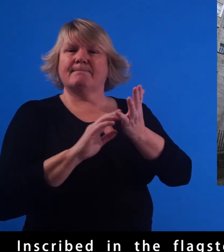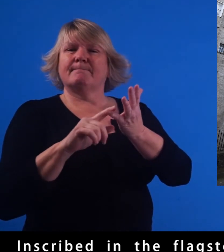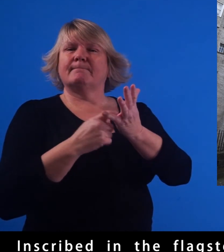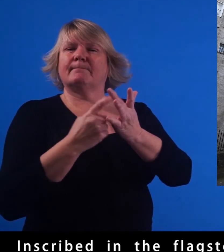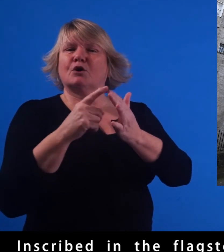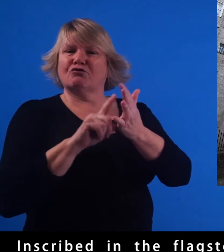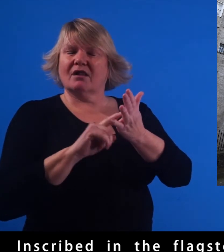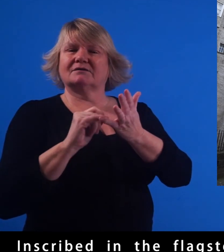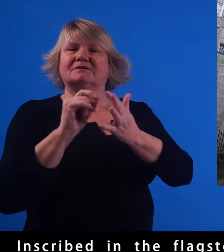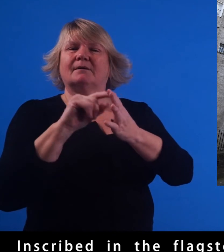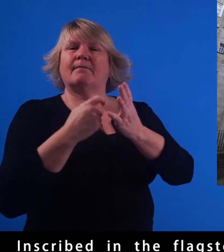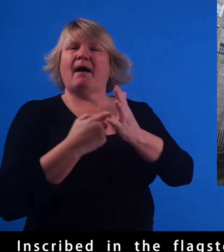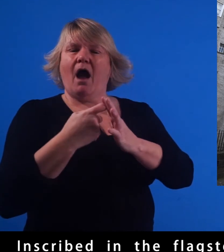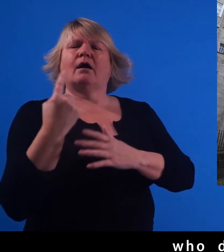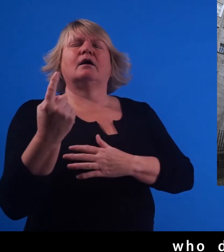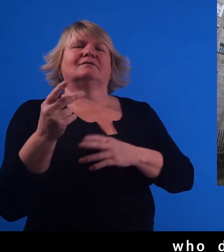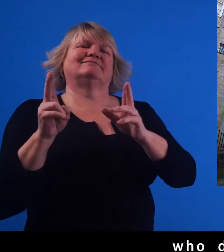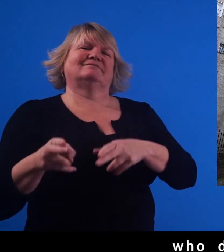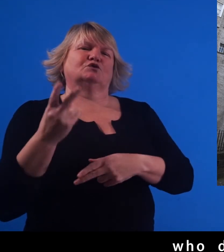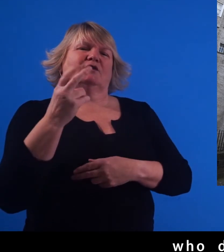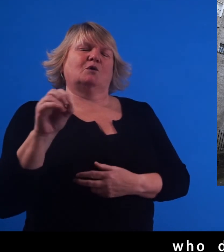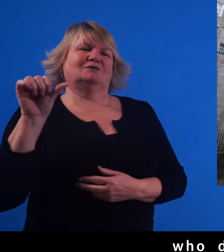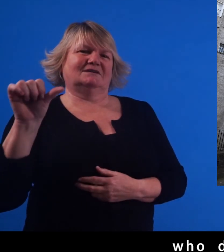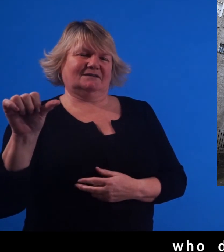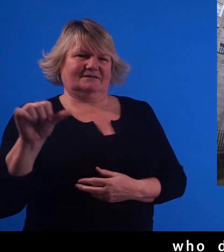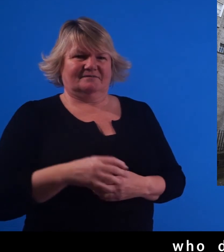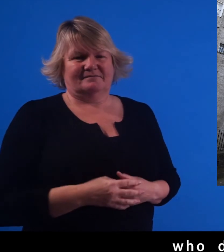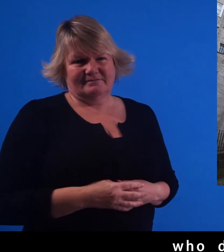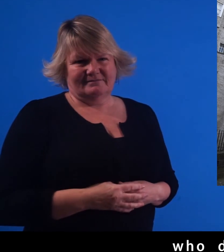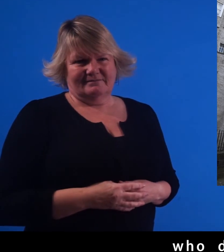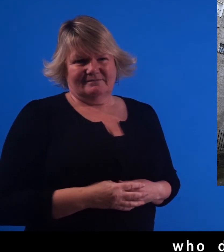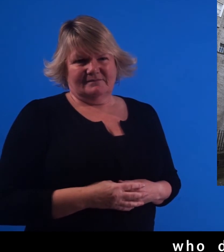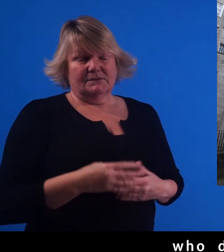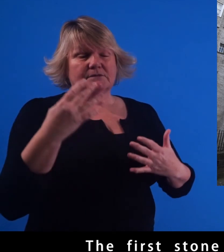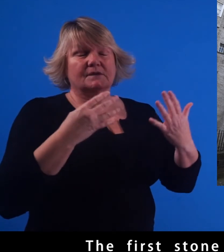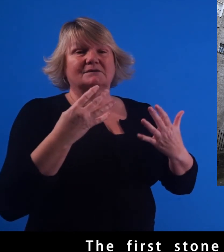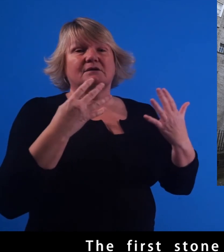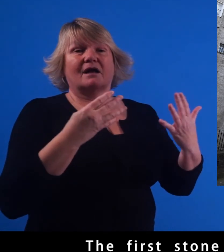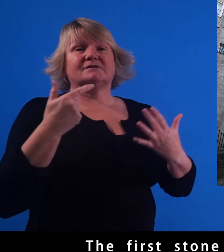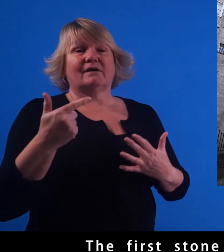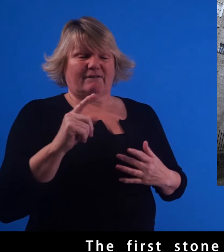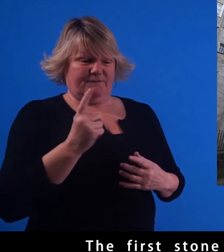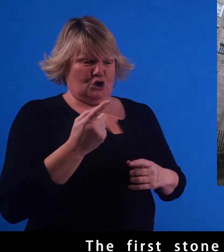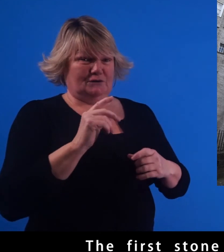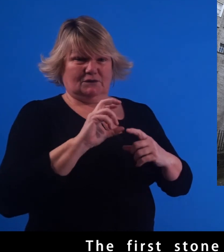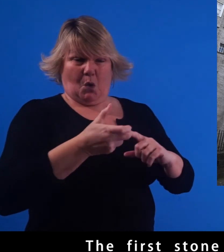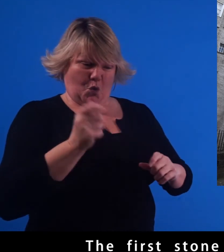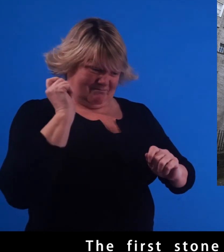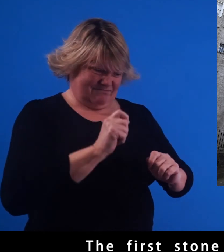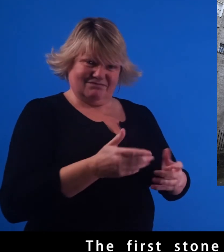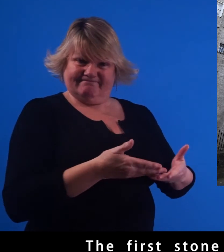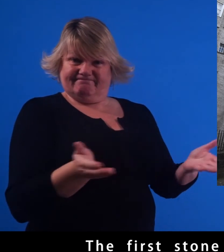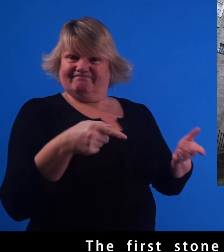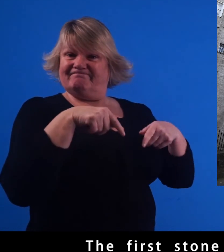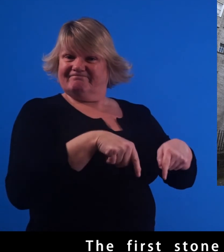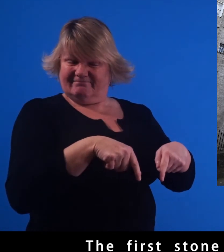Muriel Spark, who died in 2006. The first stone was